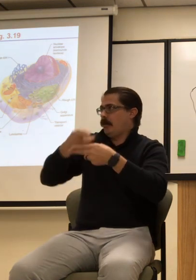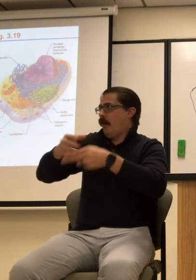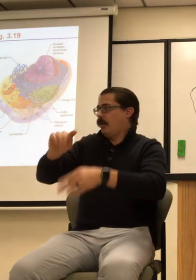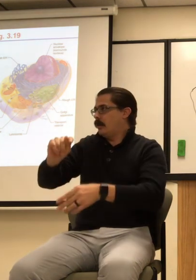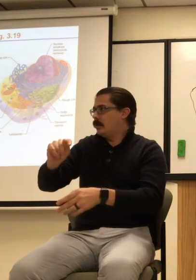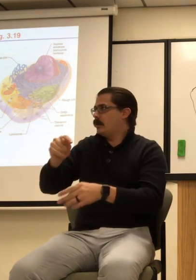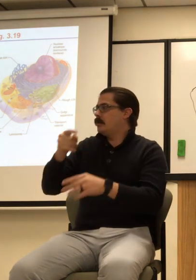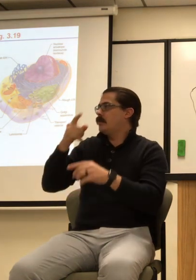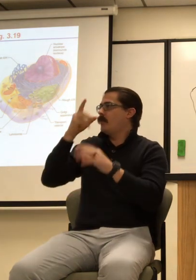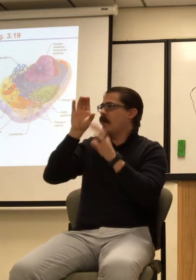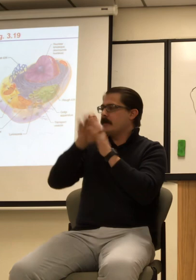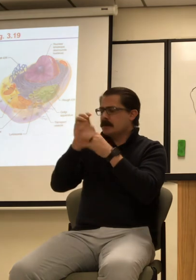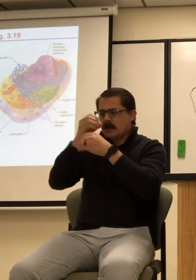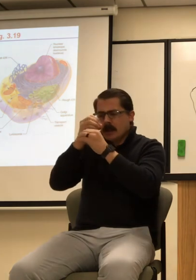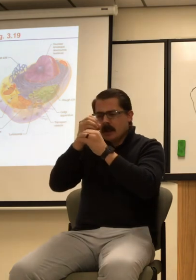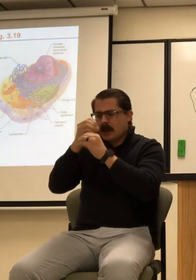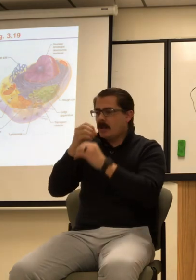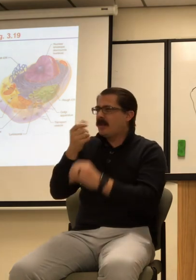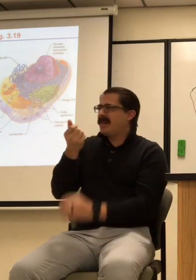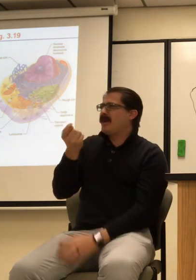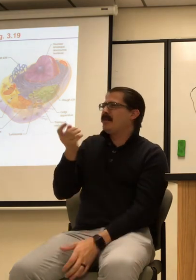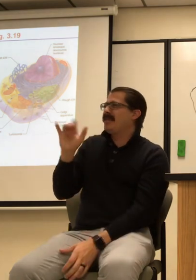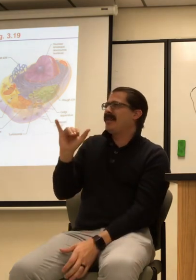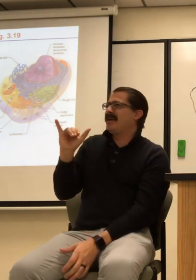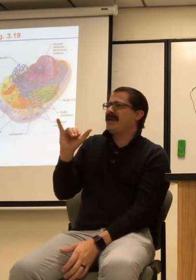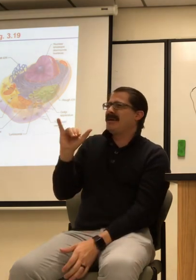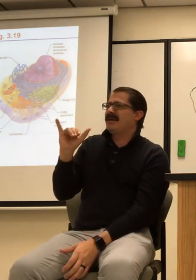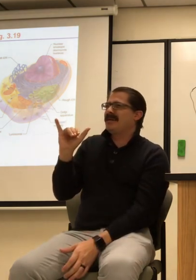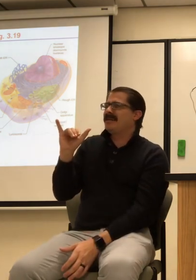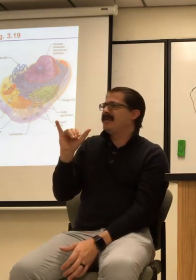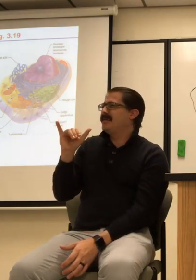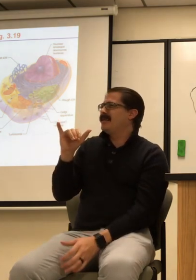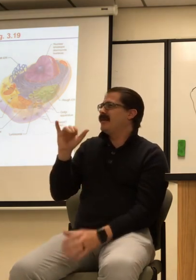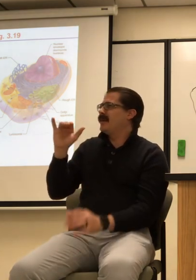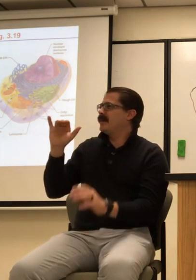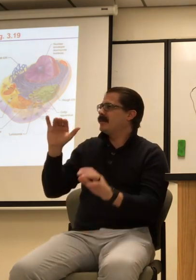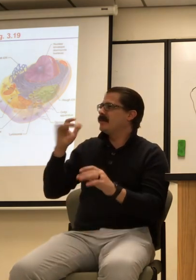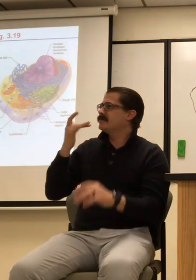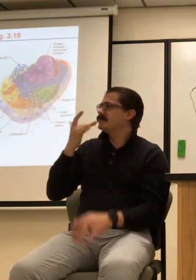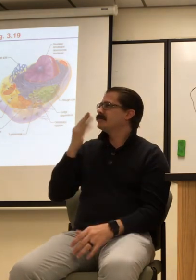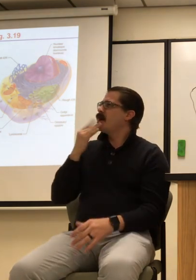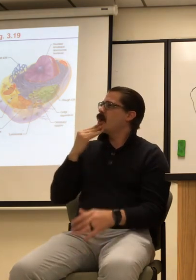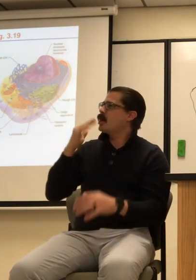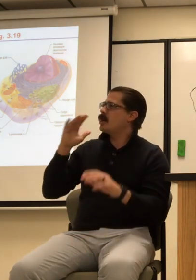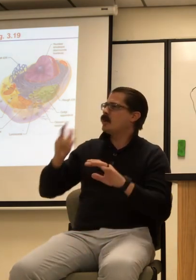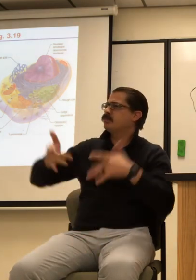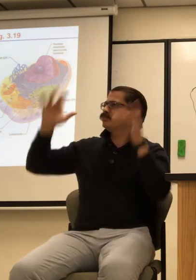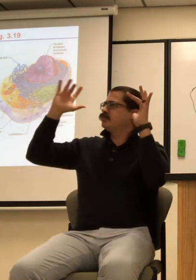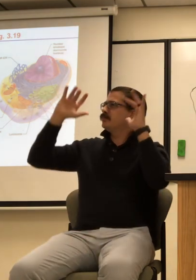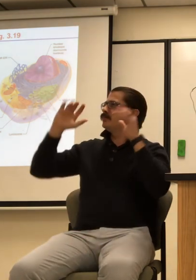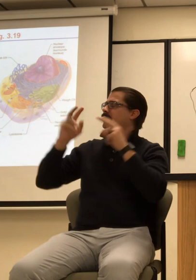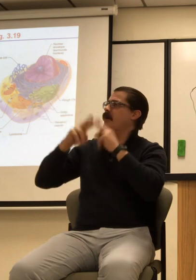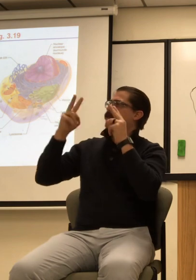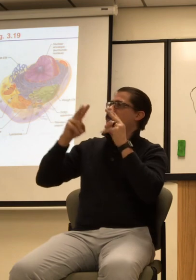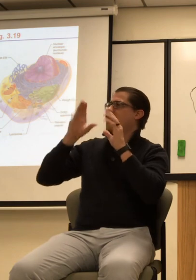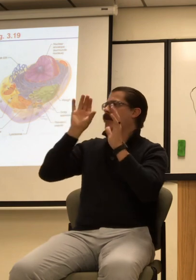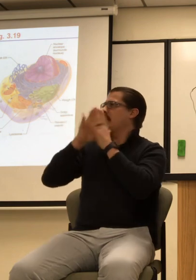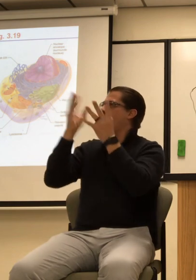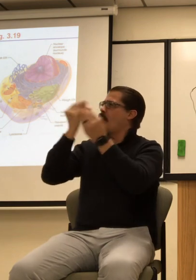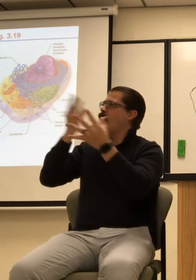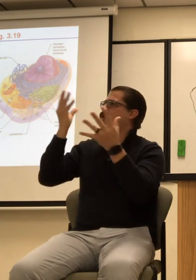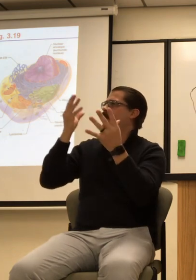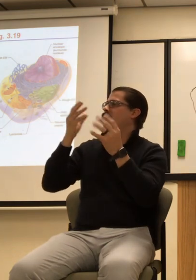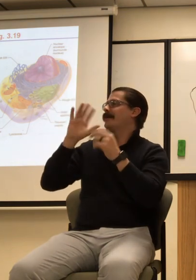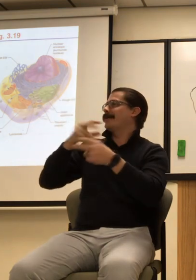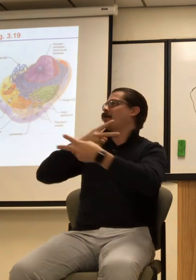but in imaging, it would kind of be all these bright, beautiful colors. It was very chromatic, so they call them